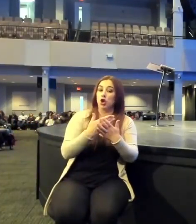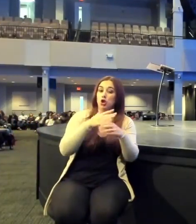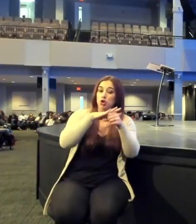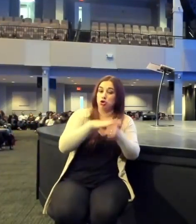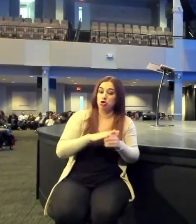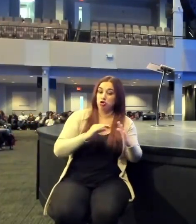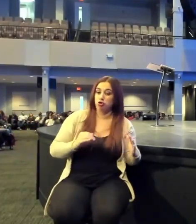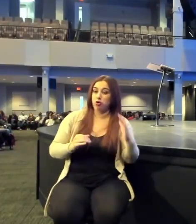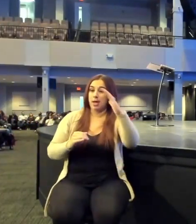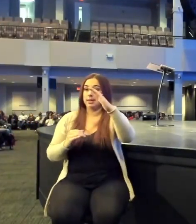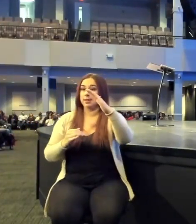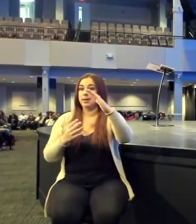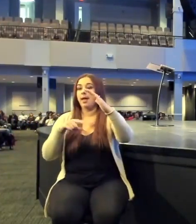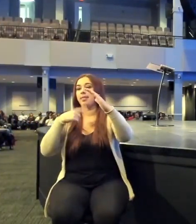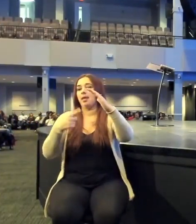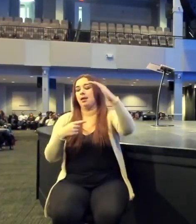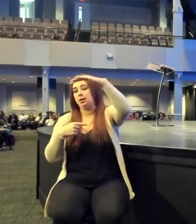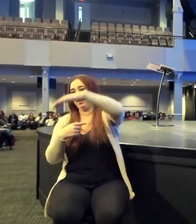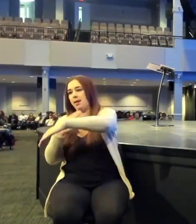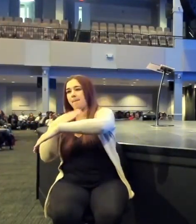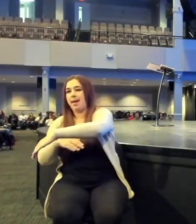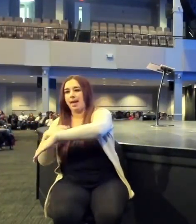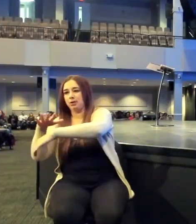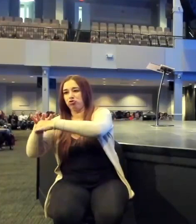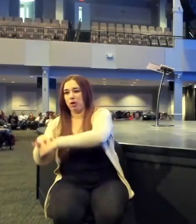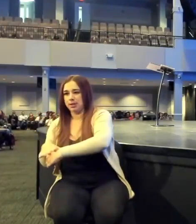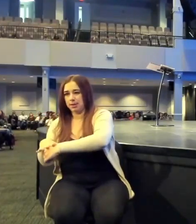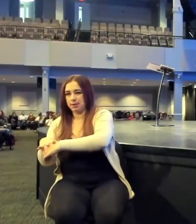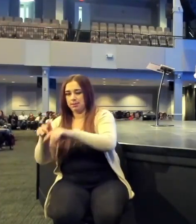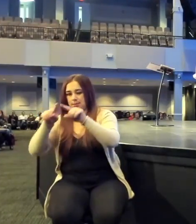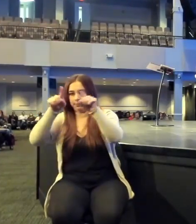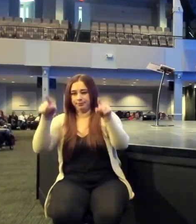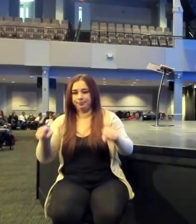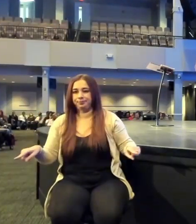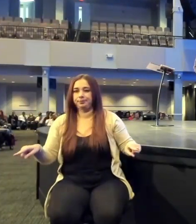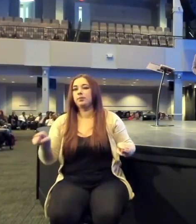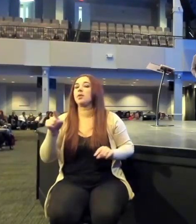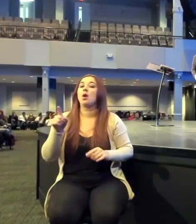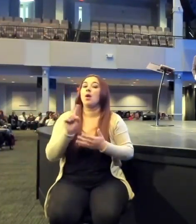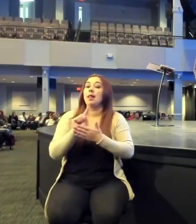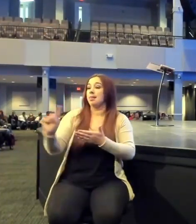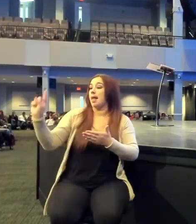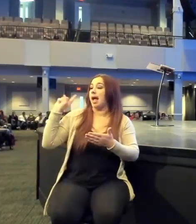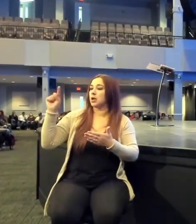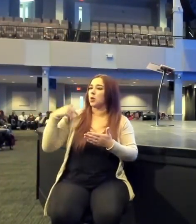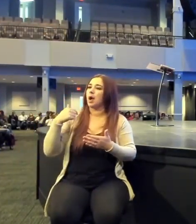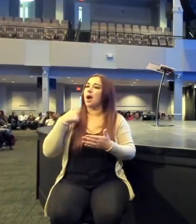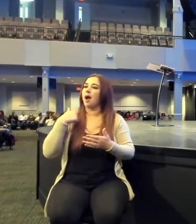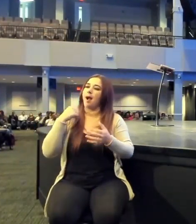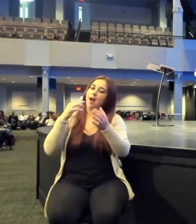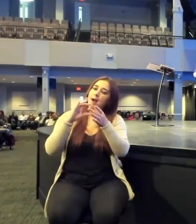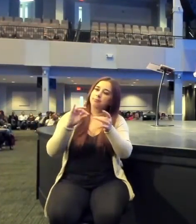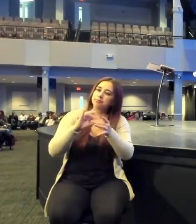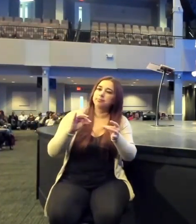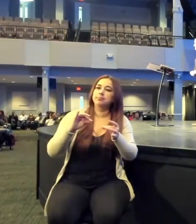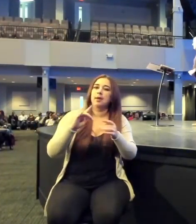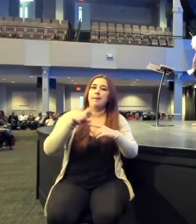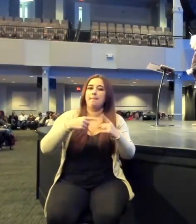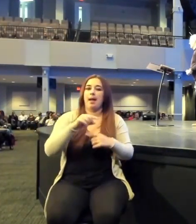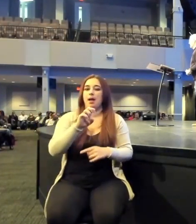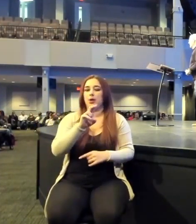stress and there's bad stress. Last weekend, I talked about how to handle the good